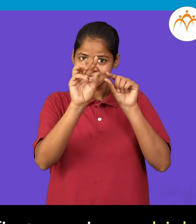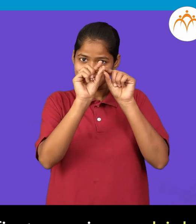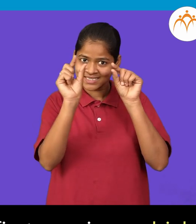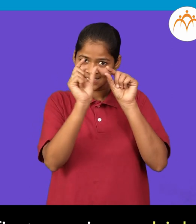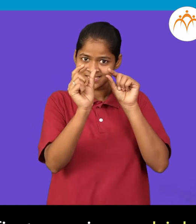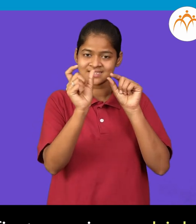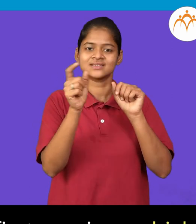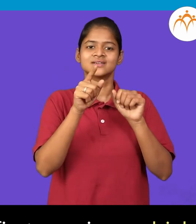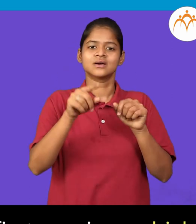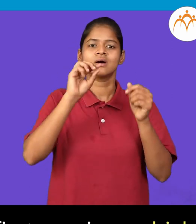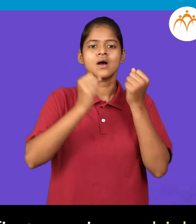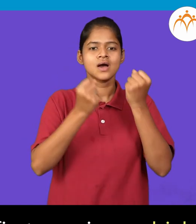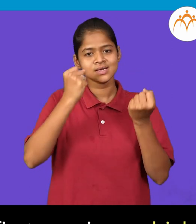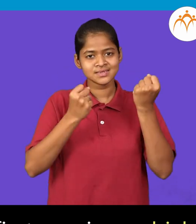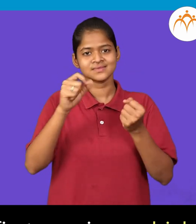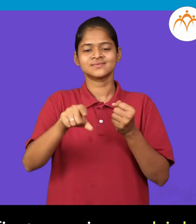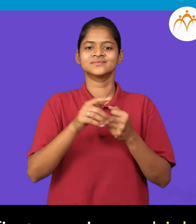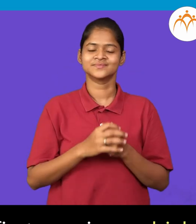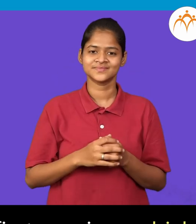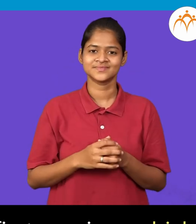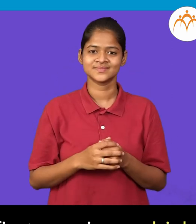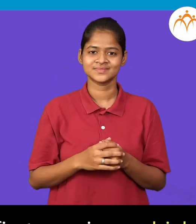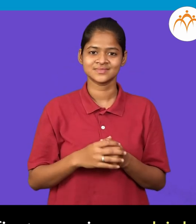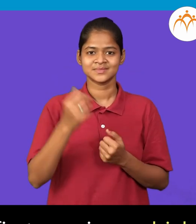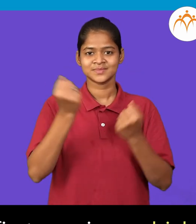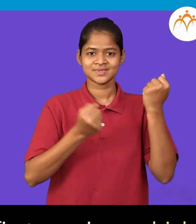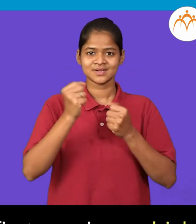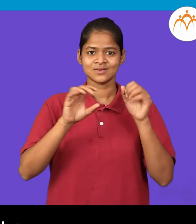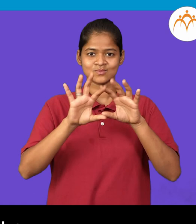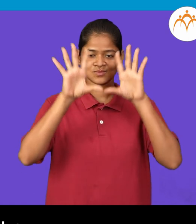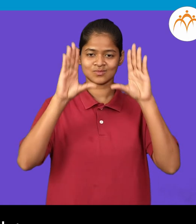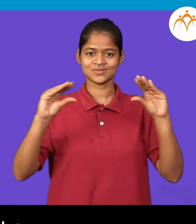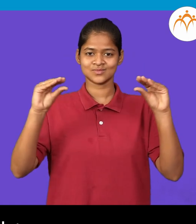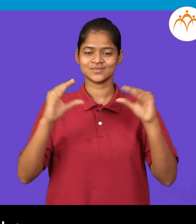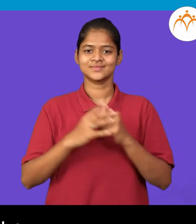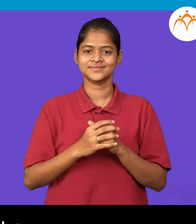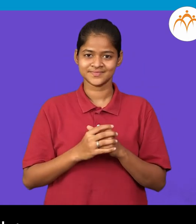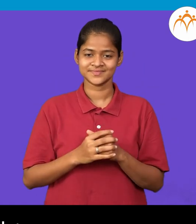the first row is a vehicle. Car, right.